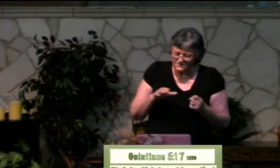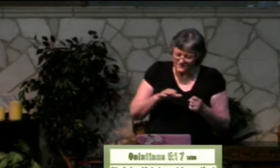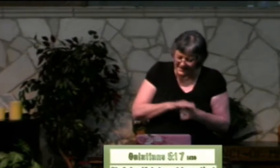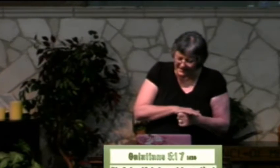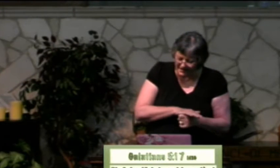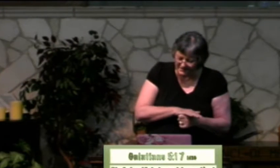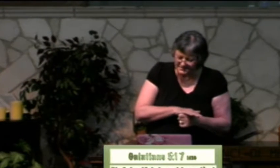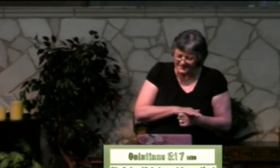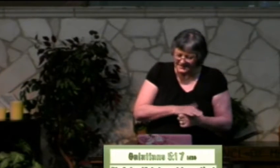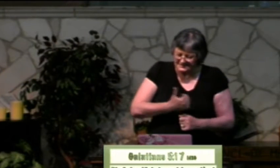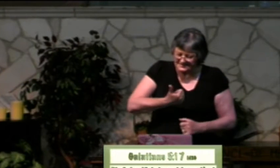sin-filled